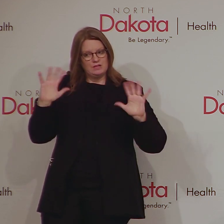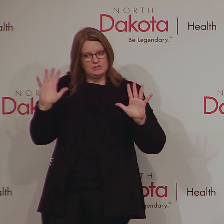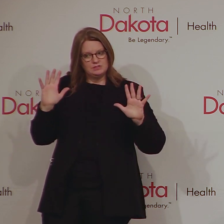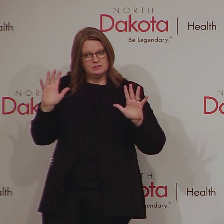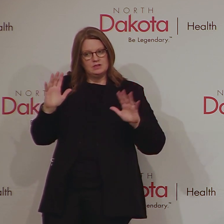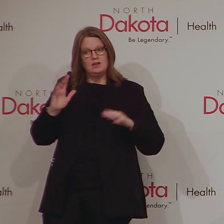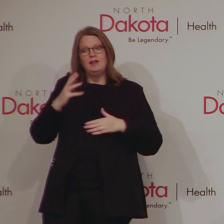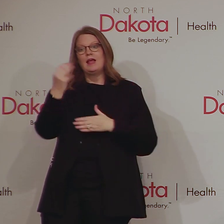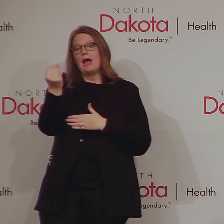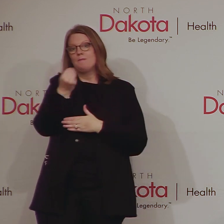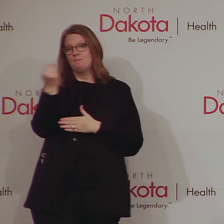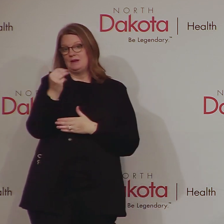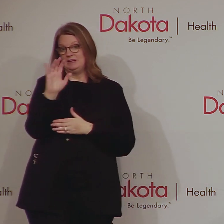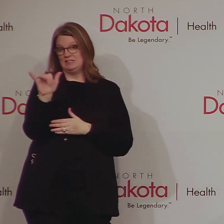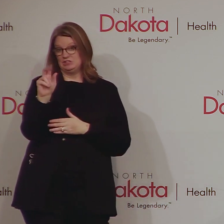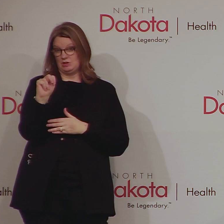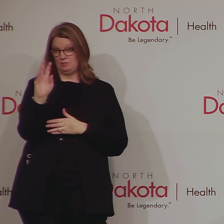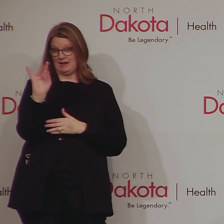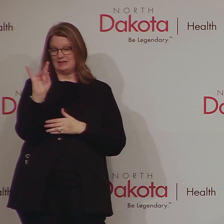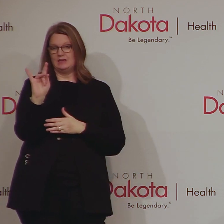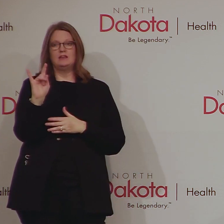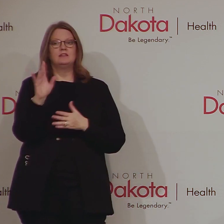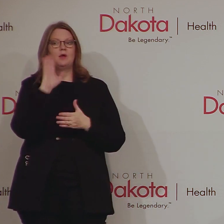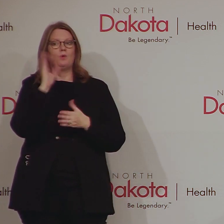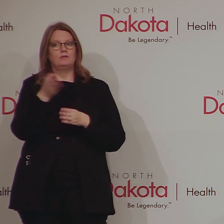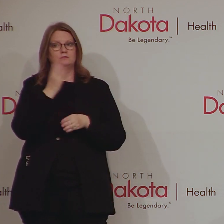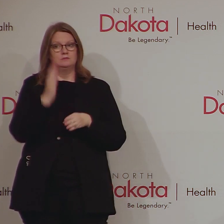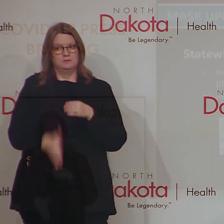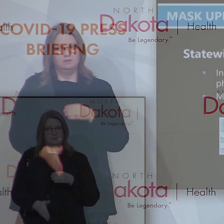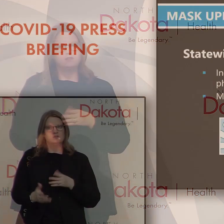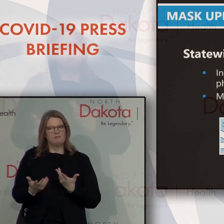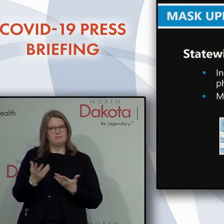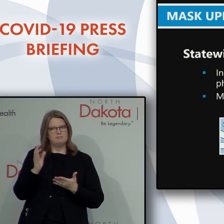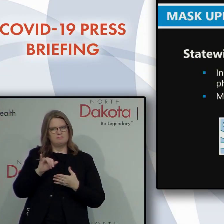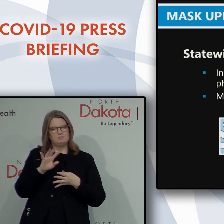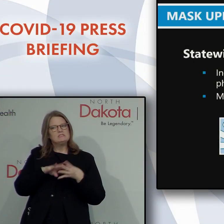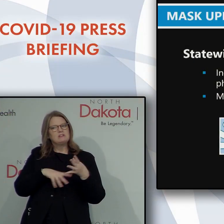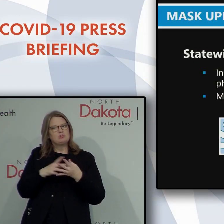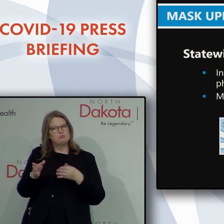a.m. on Monday, January 18th, as it was previously scheduled.